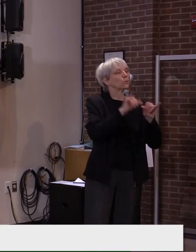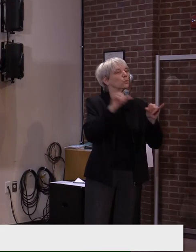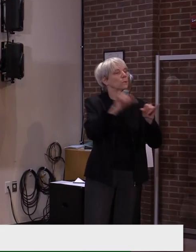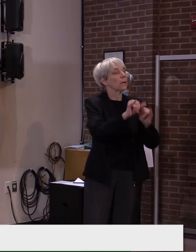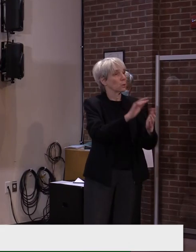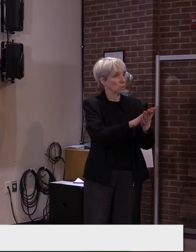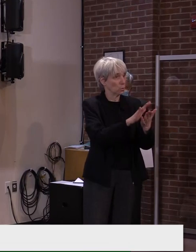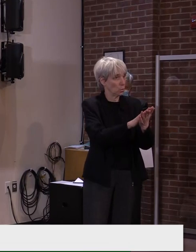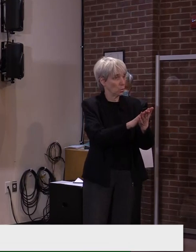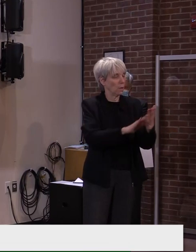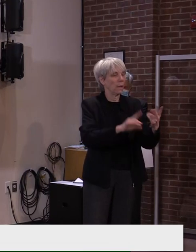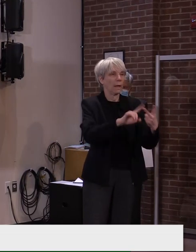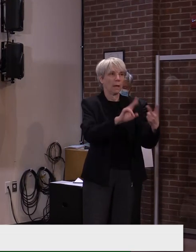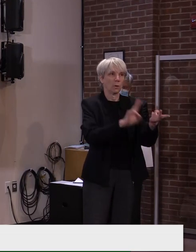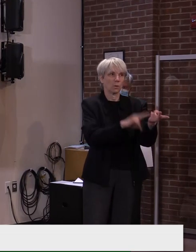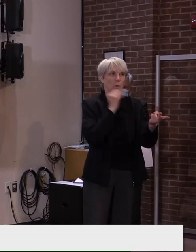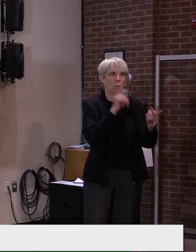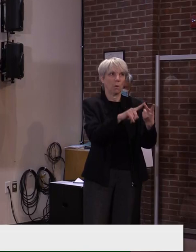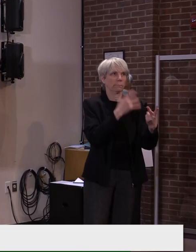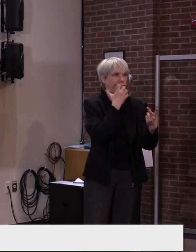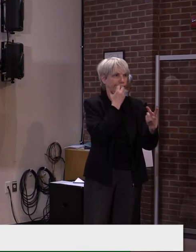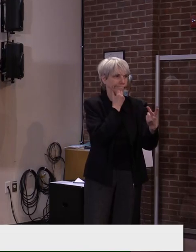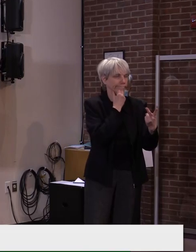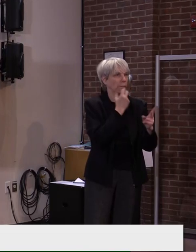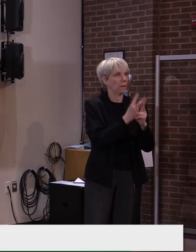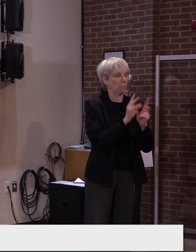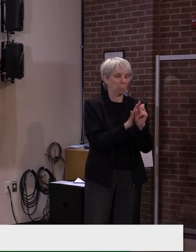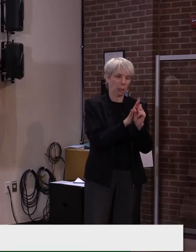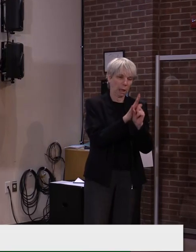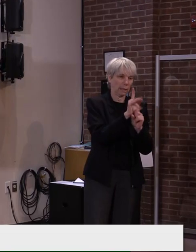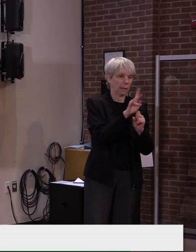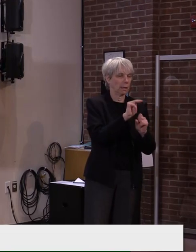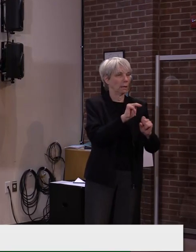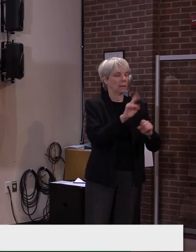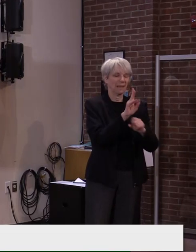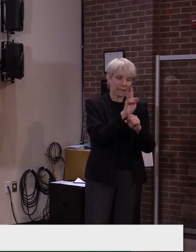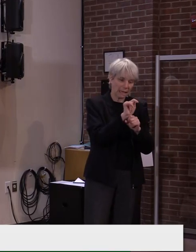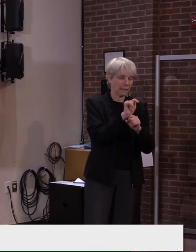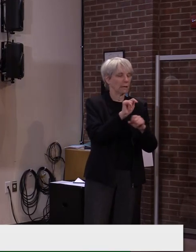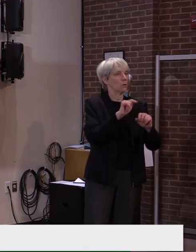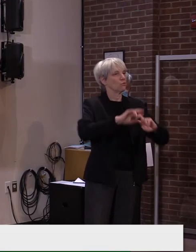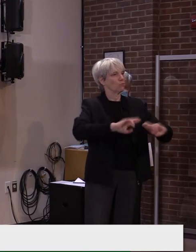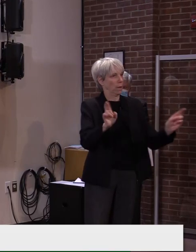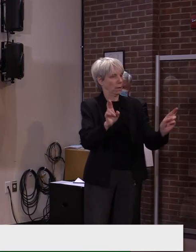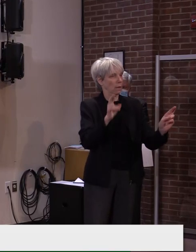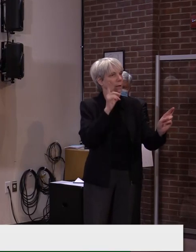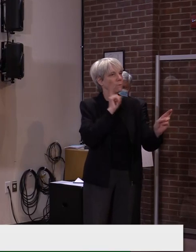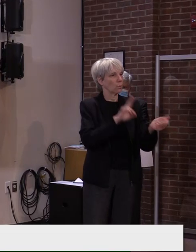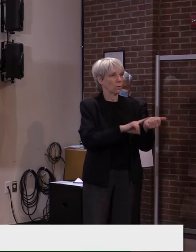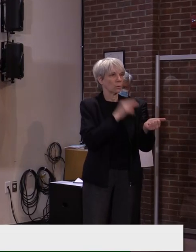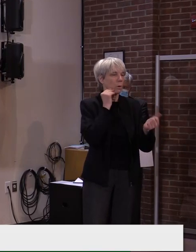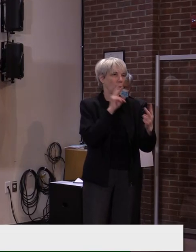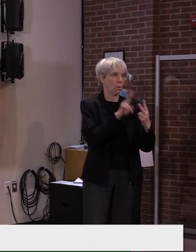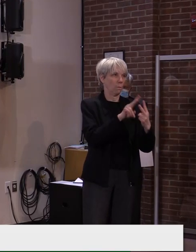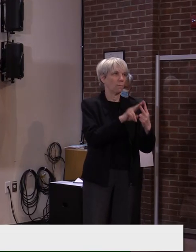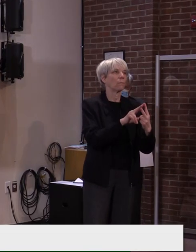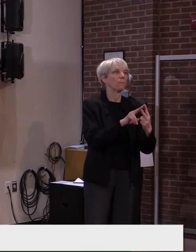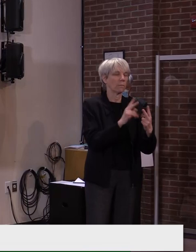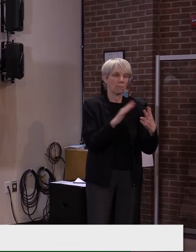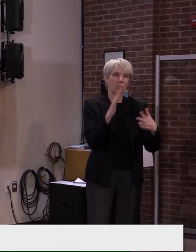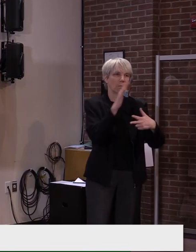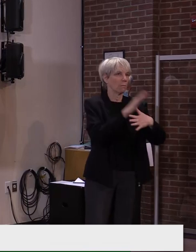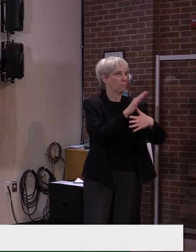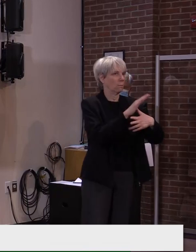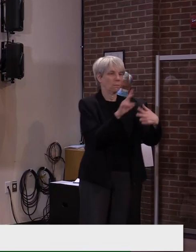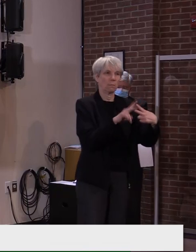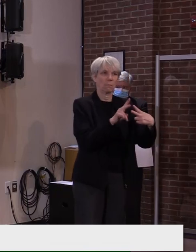care facilities. So we want to make sure that we reserve enough testing, antigen tests for that, but